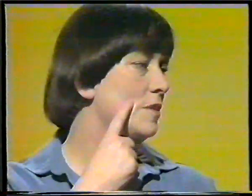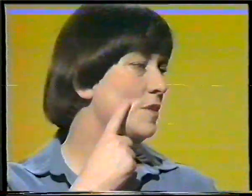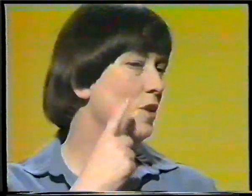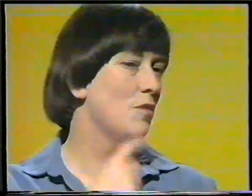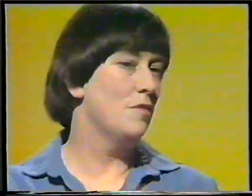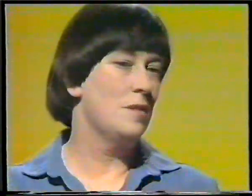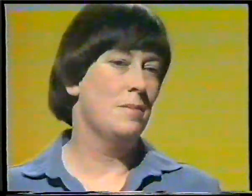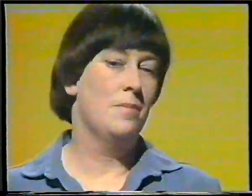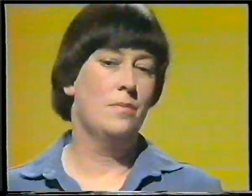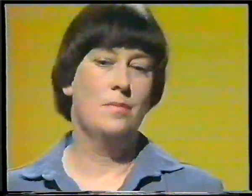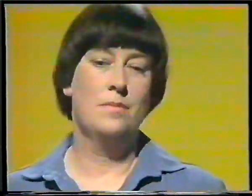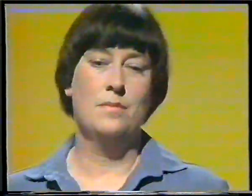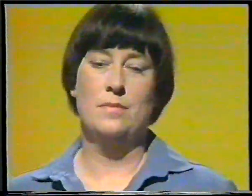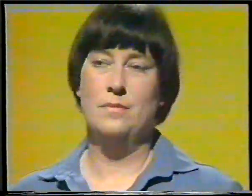Soft.